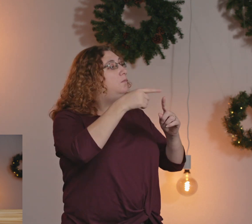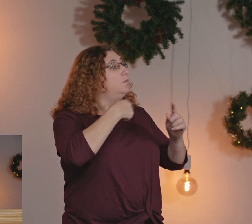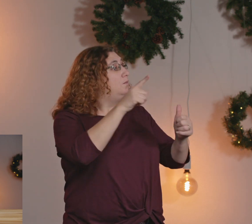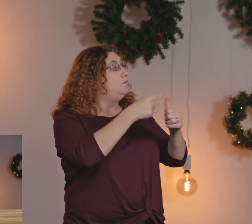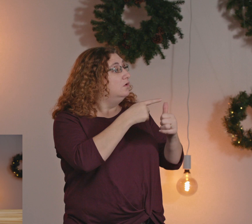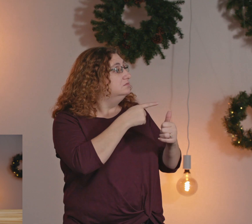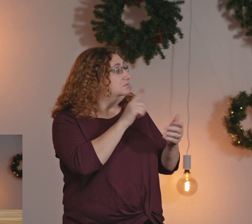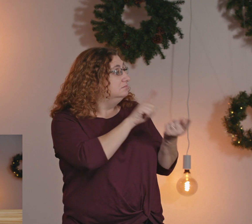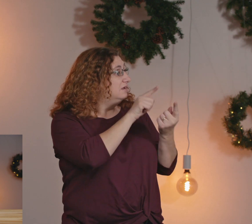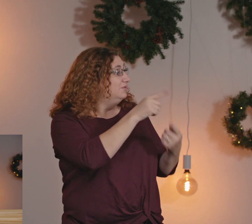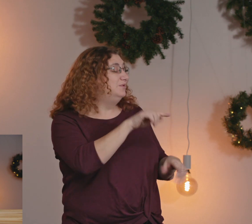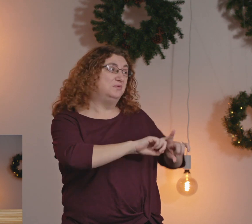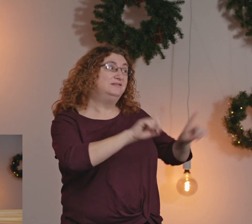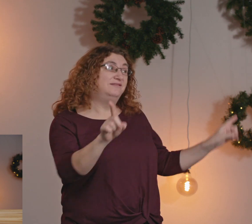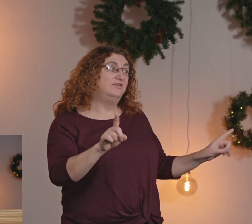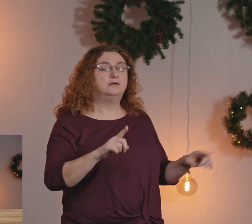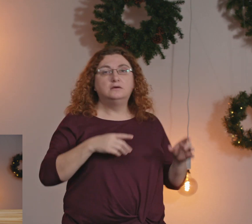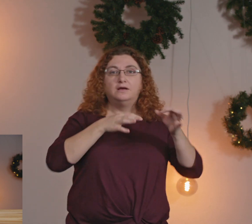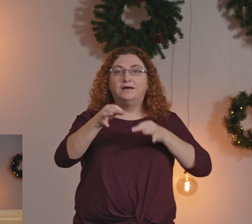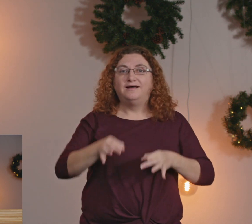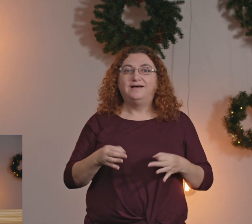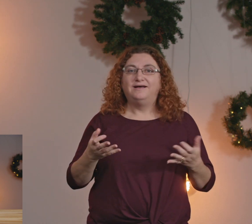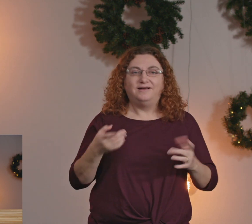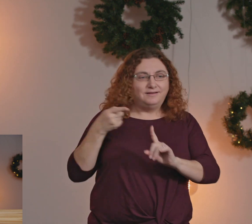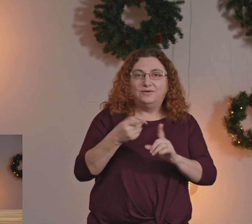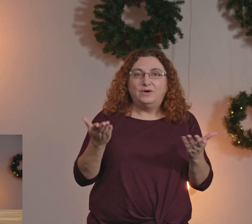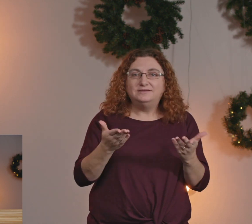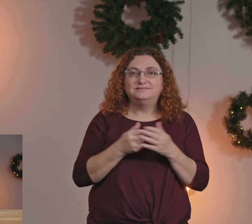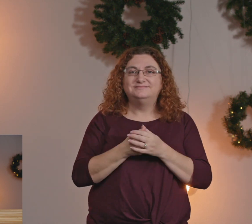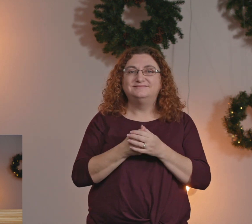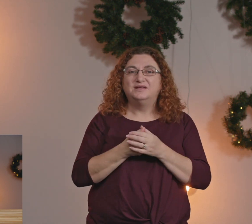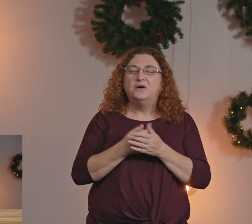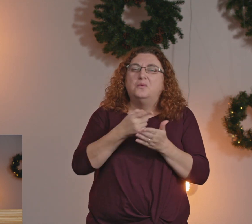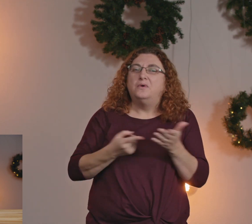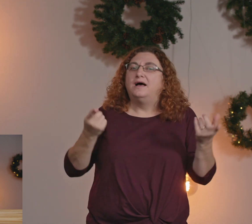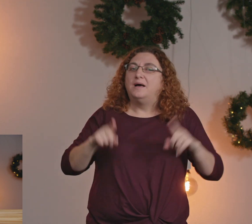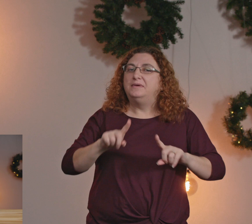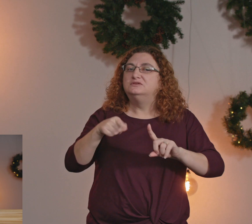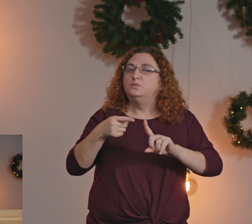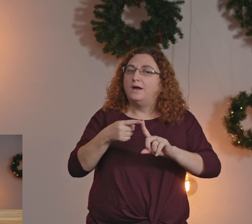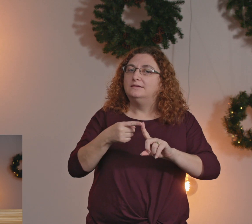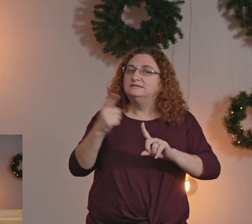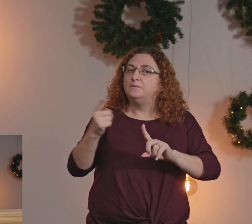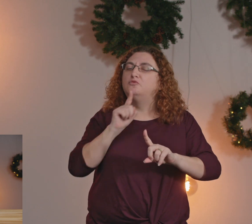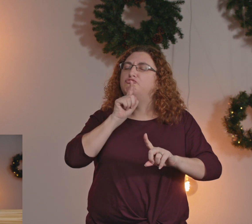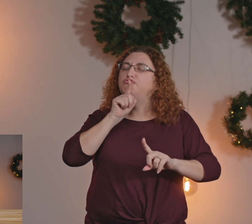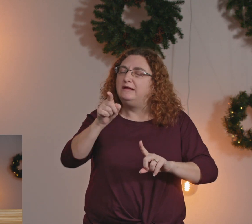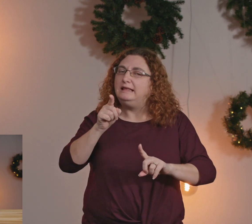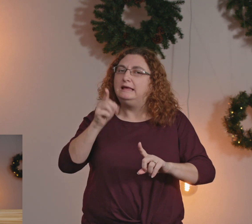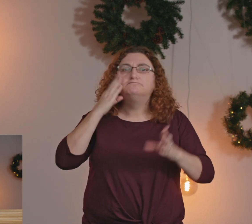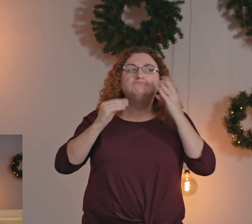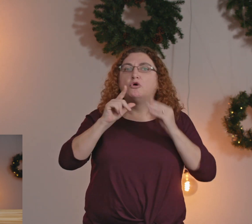actually are like. And what they're describing there is just what happens when they experience your character expressed in